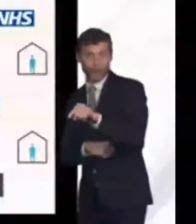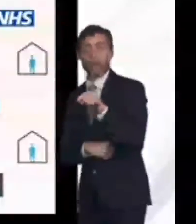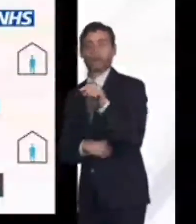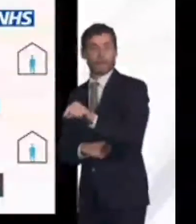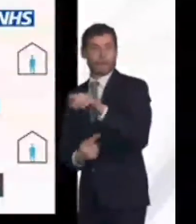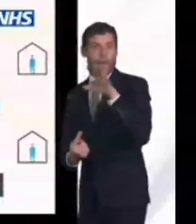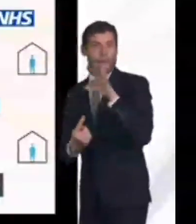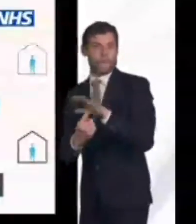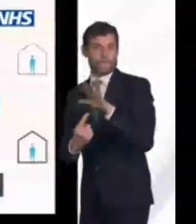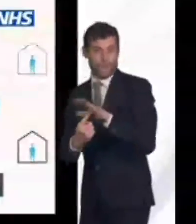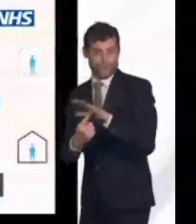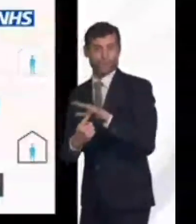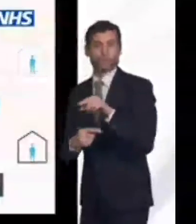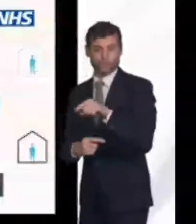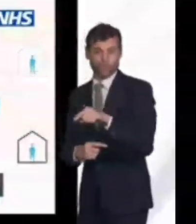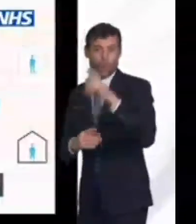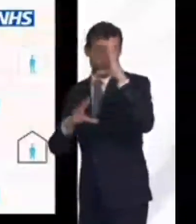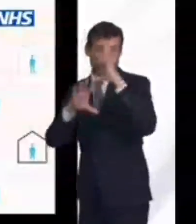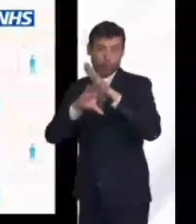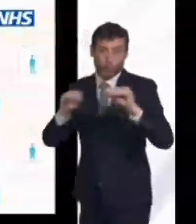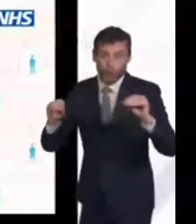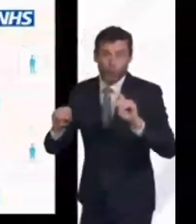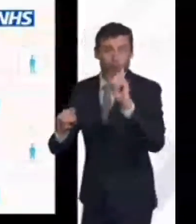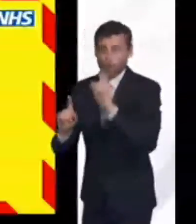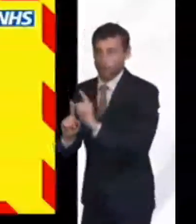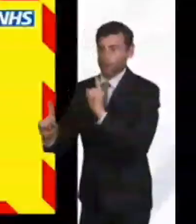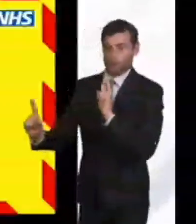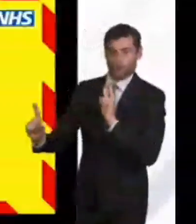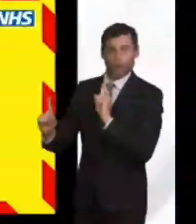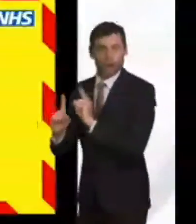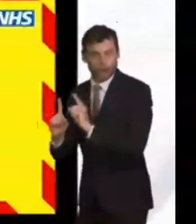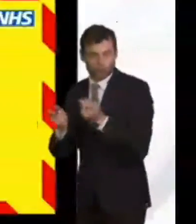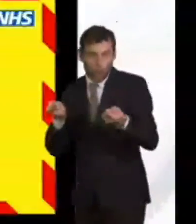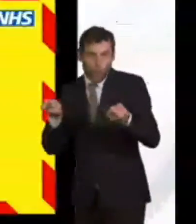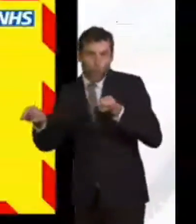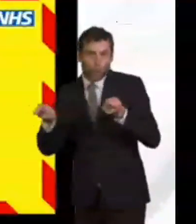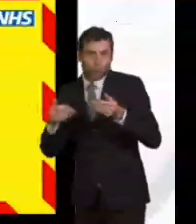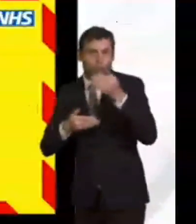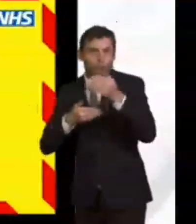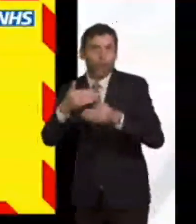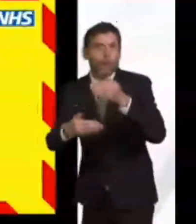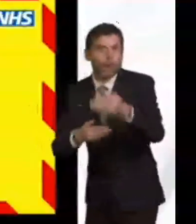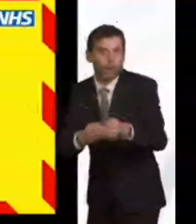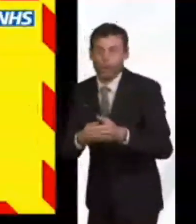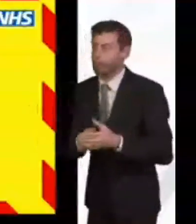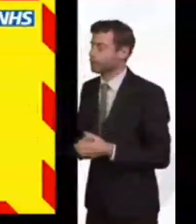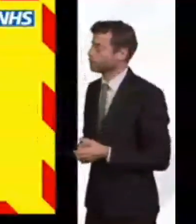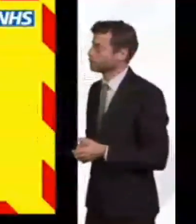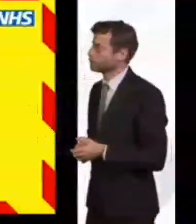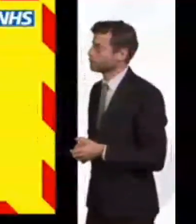social distancing measures are used in the future.